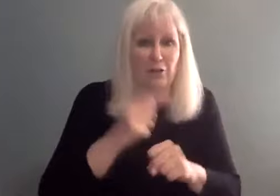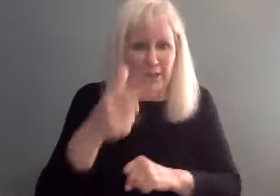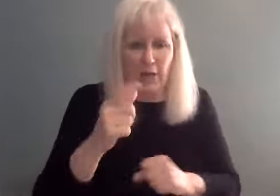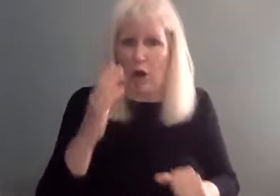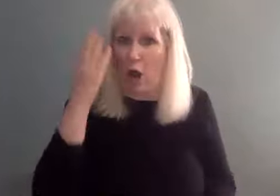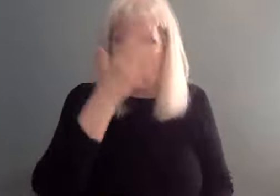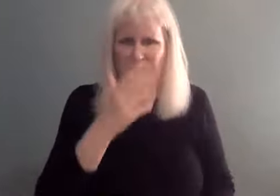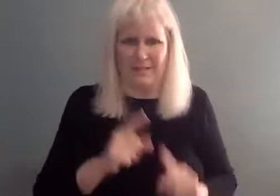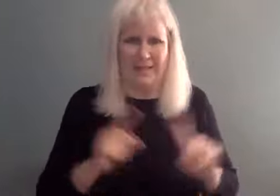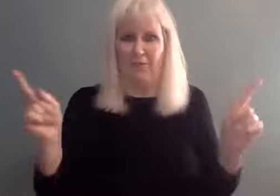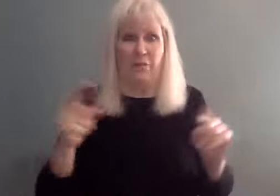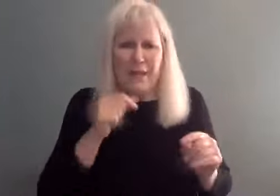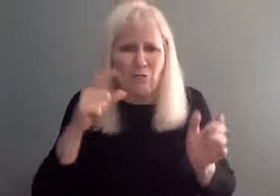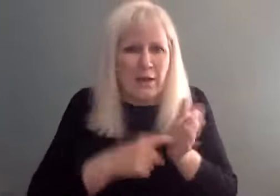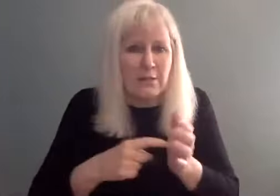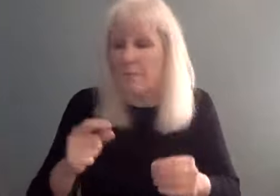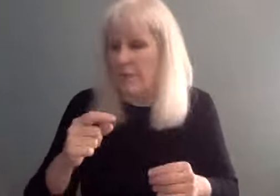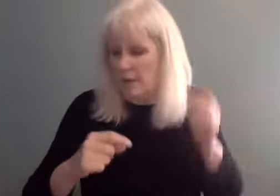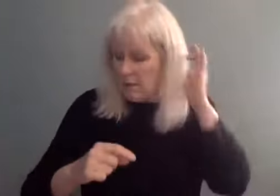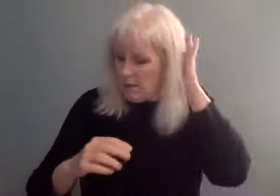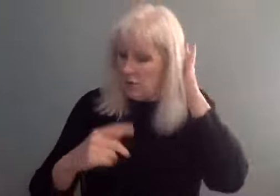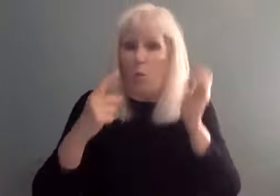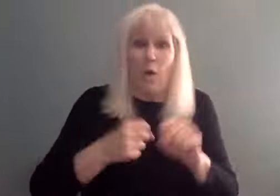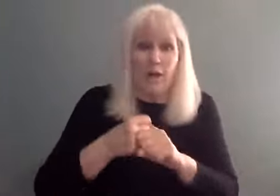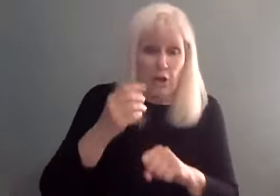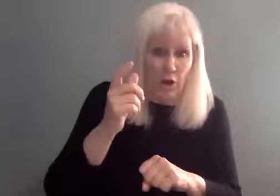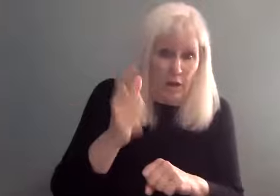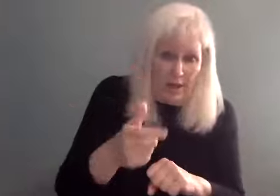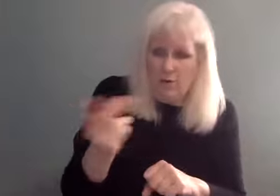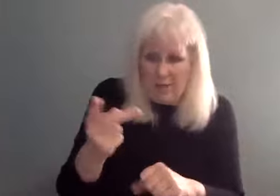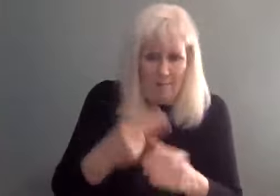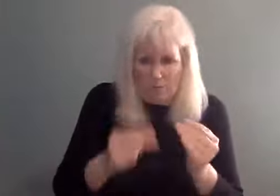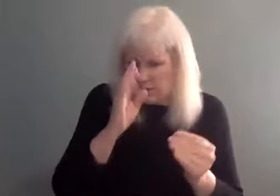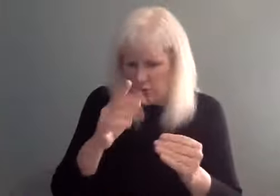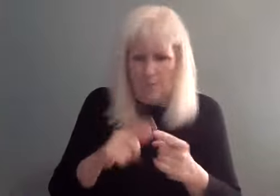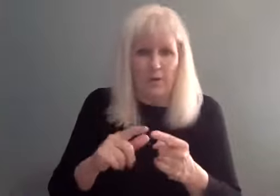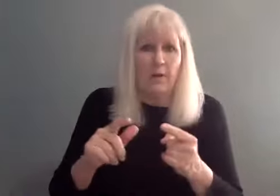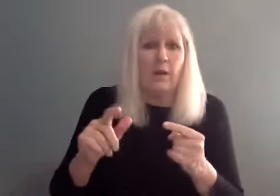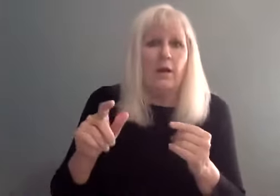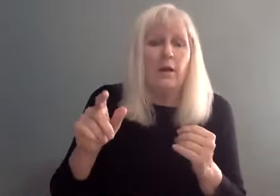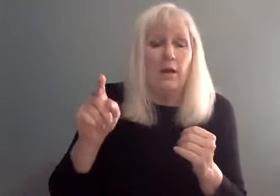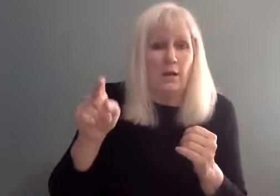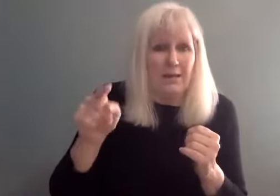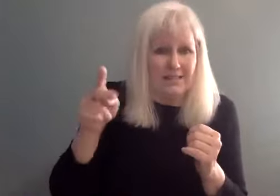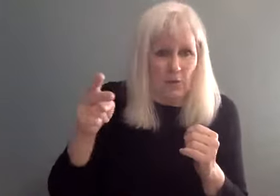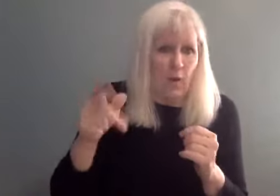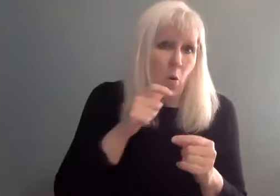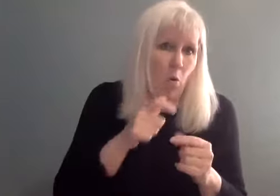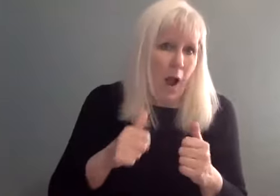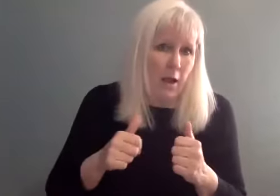Mardi Gras sober meeting 1 year after that, after they got sober. Denny, who I was staying with, that was my couch where